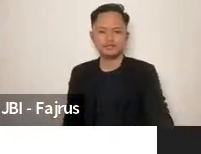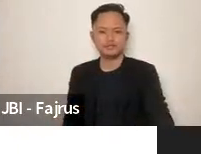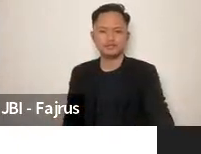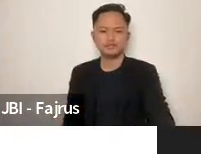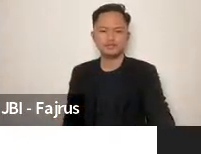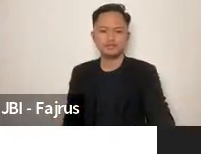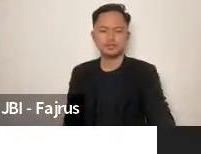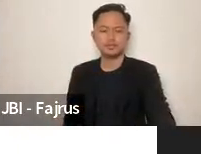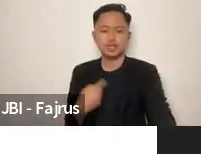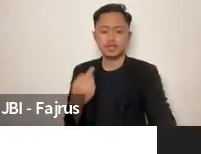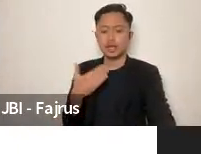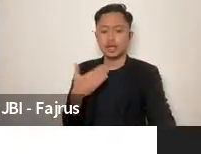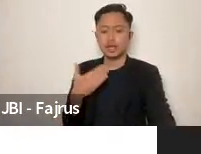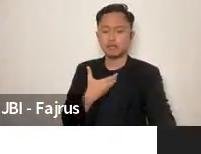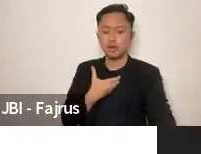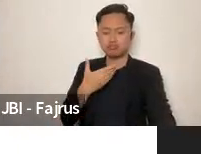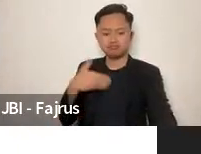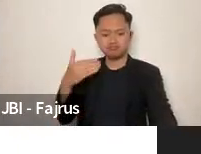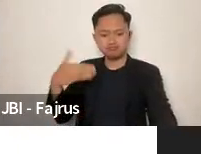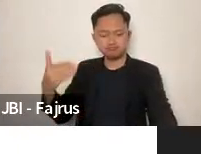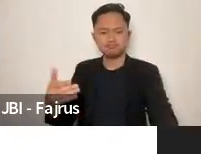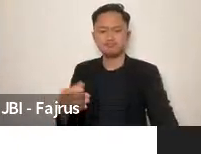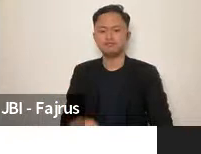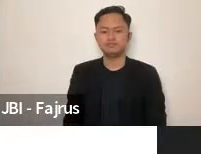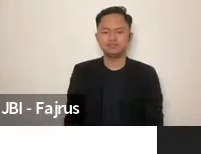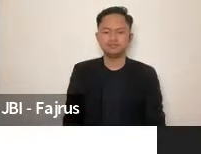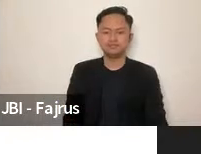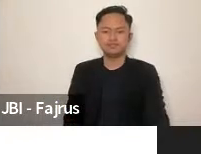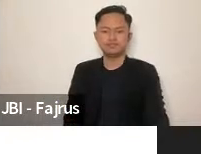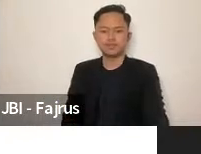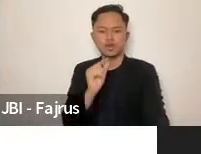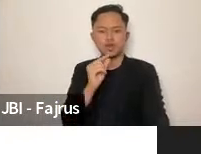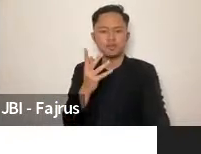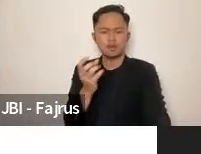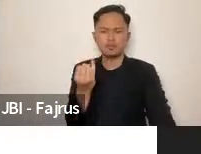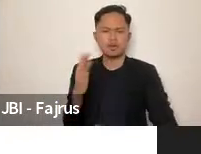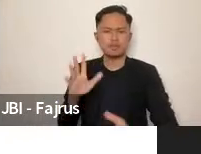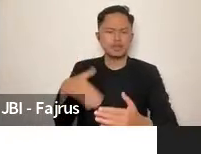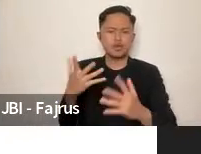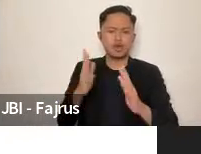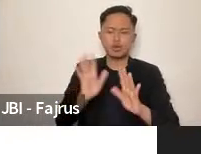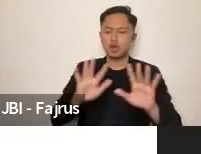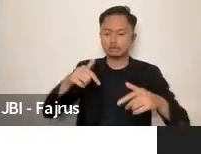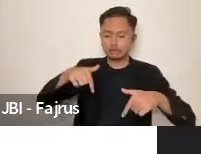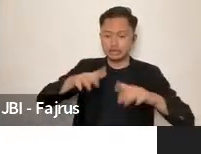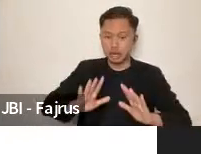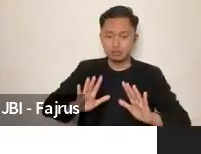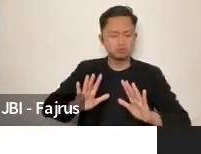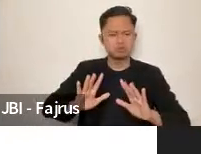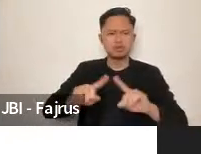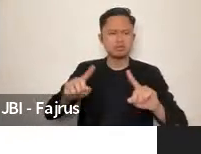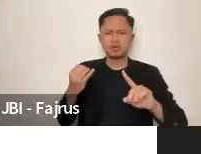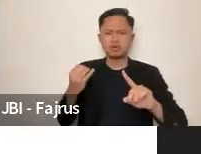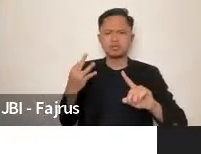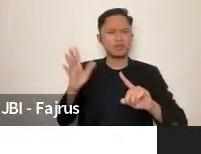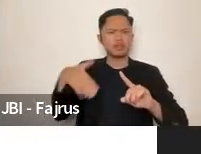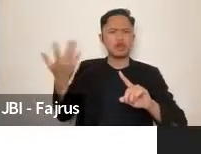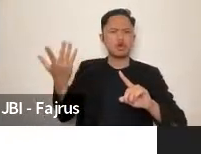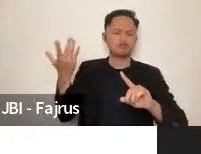there needs to be continuous pressure throughout the course of the years, and not just focusing on when these big events come